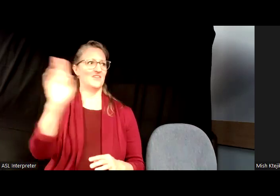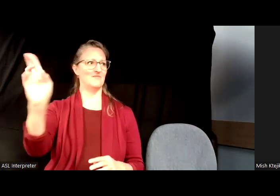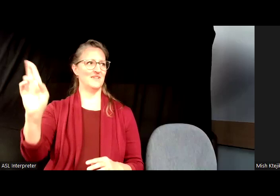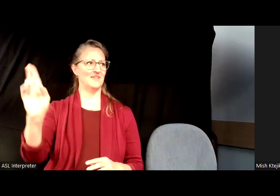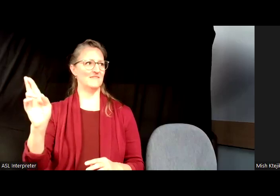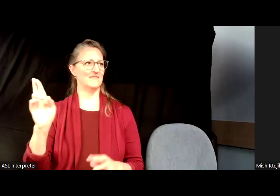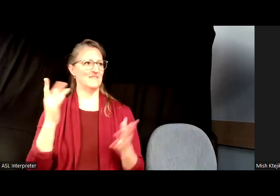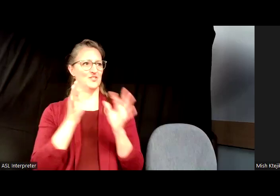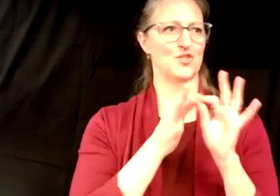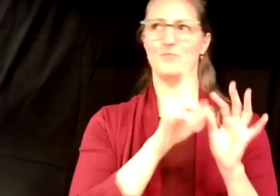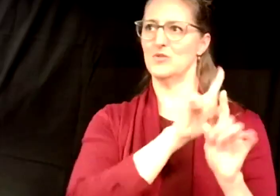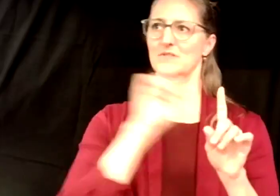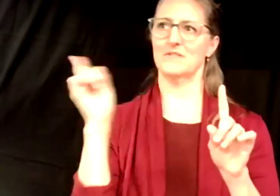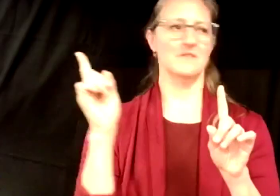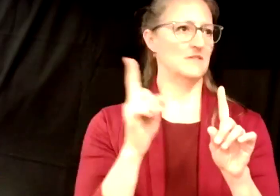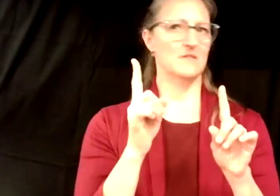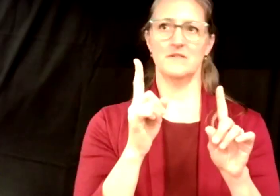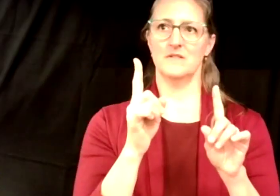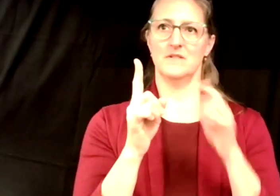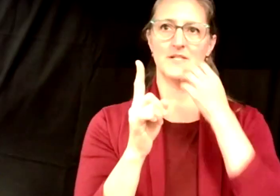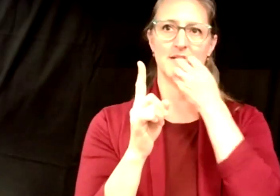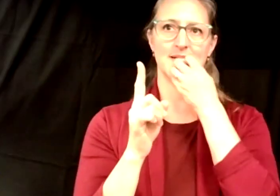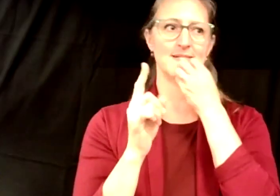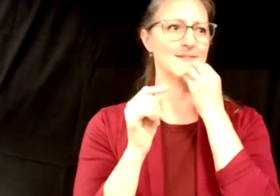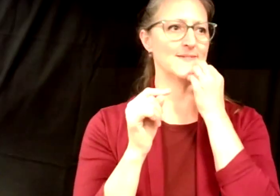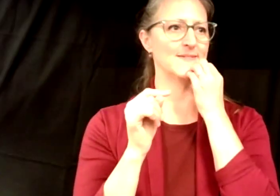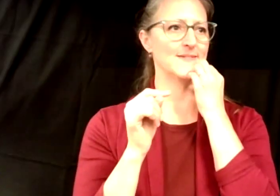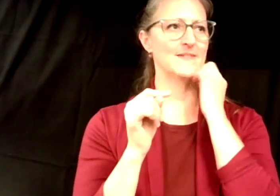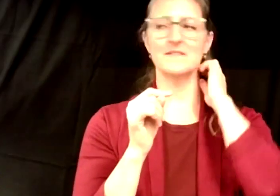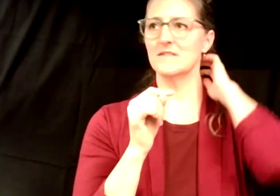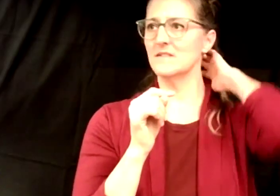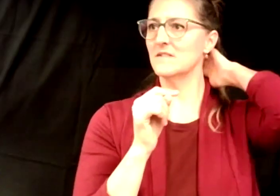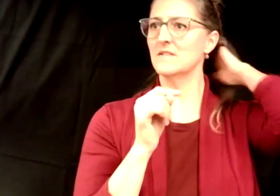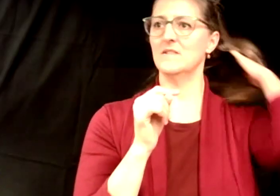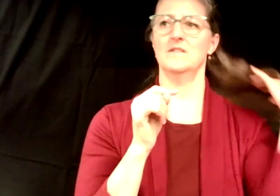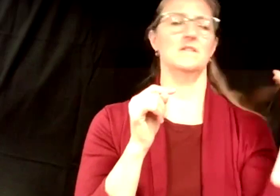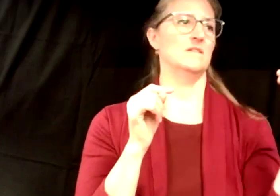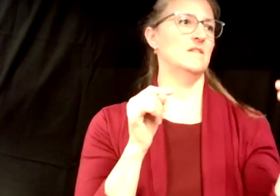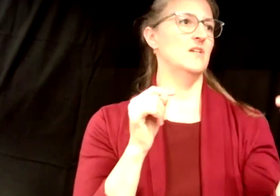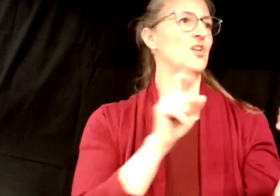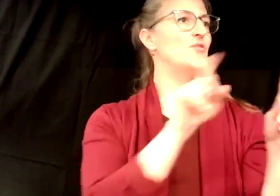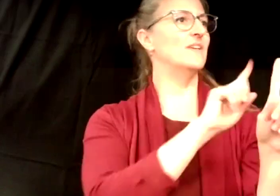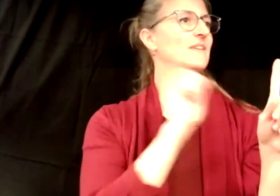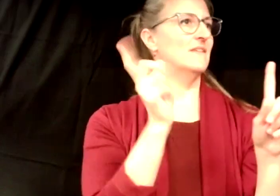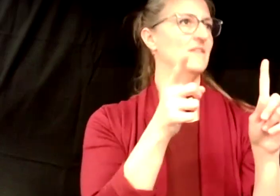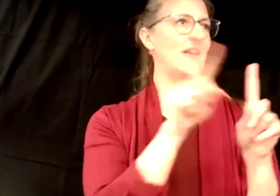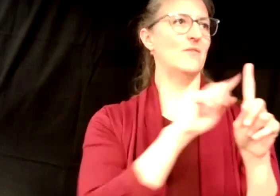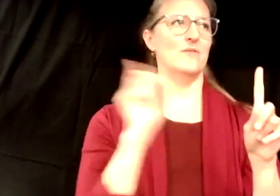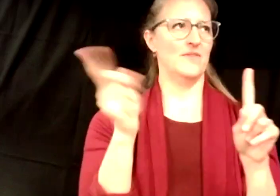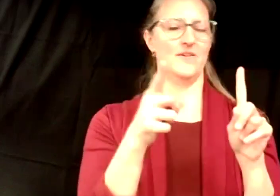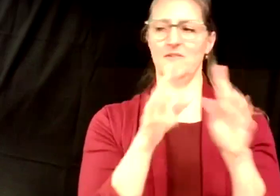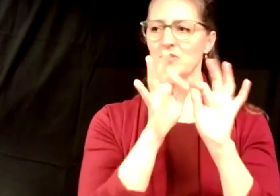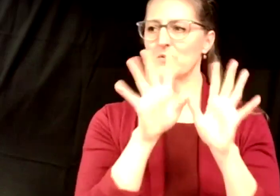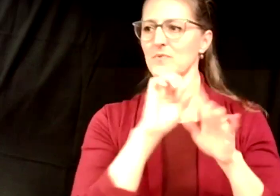And the interpreter's gonna come over or find where the script is. Do you have another copy of that for the interpreters? Okay. Which